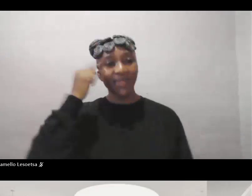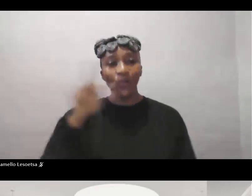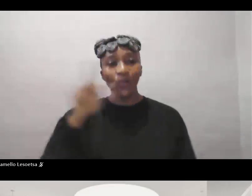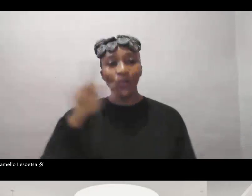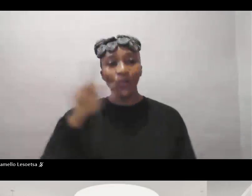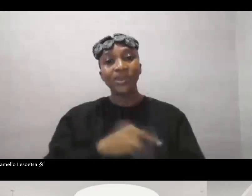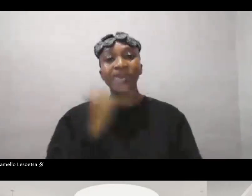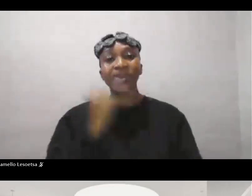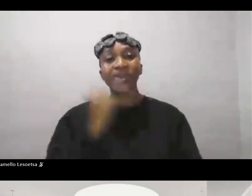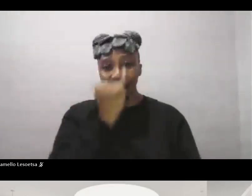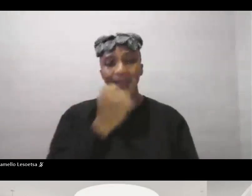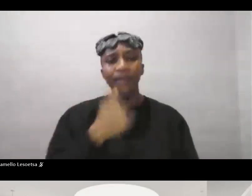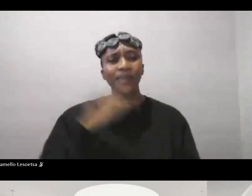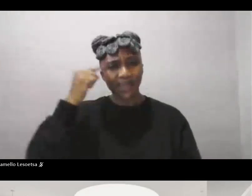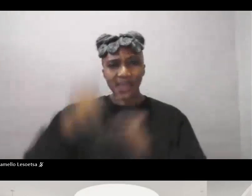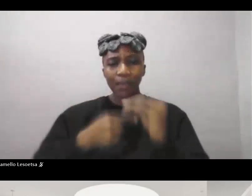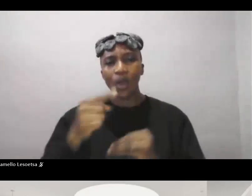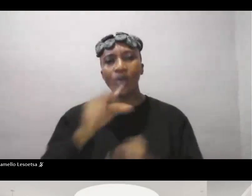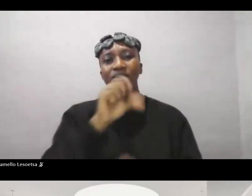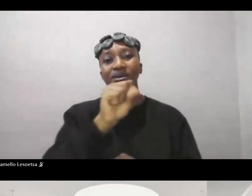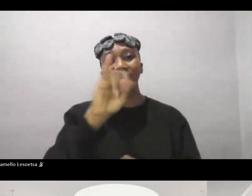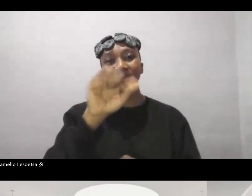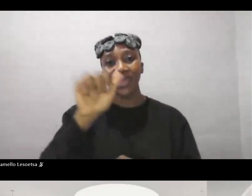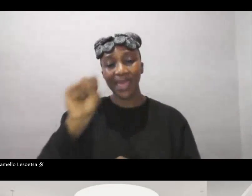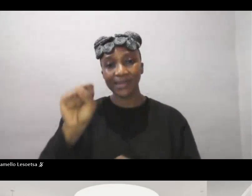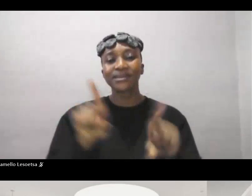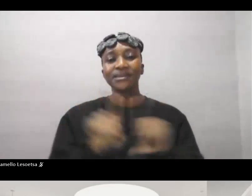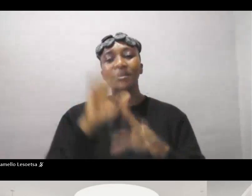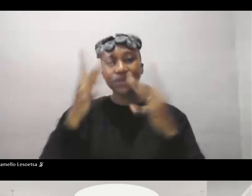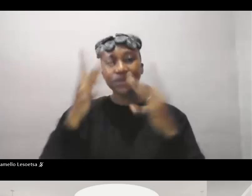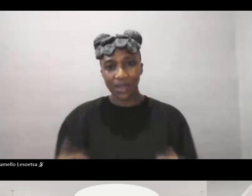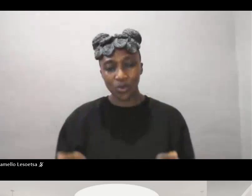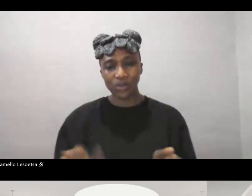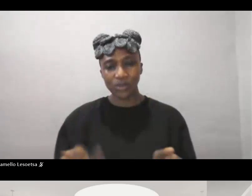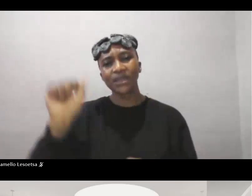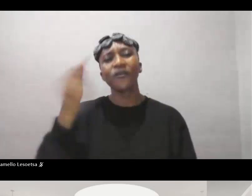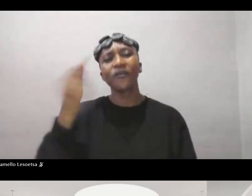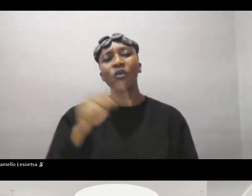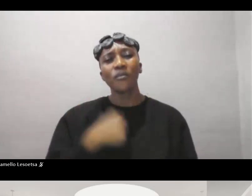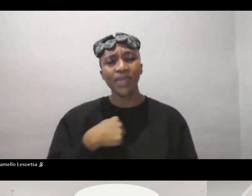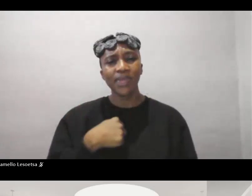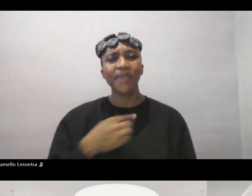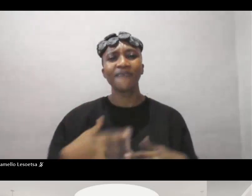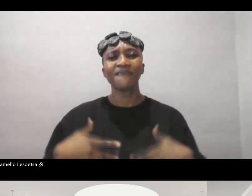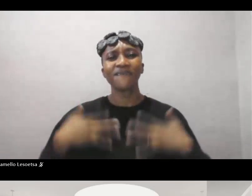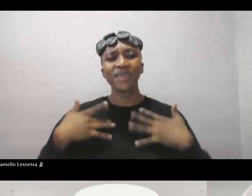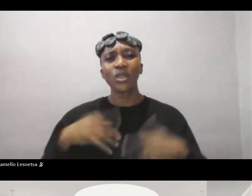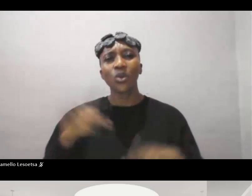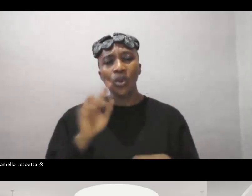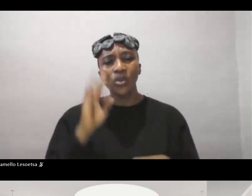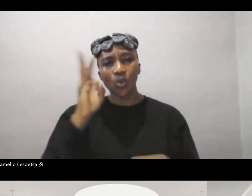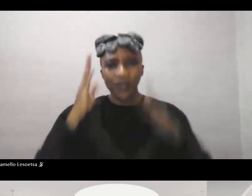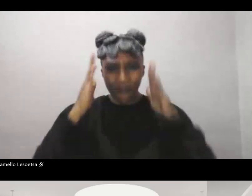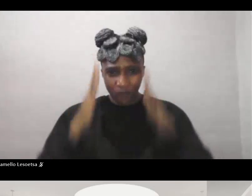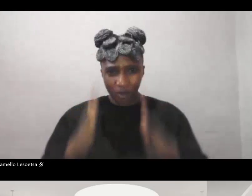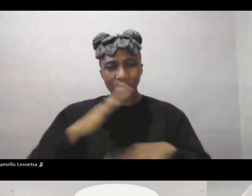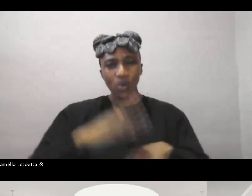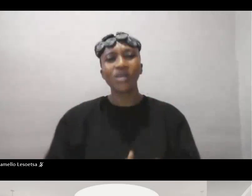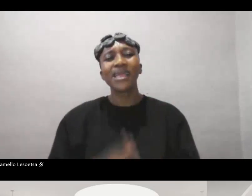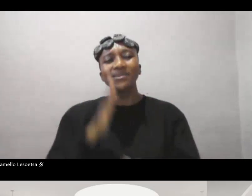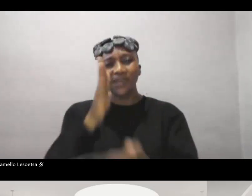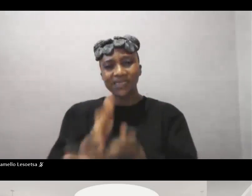itself, for me, it feels like it will only be focusing on a specific group.